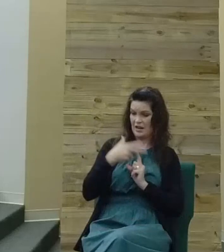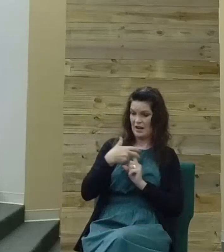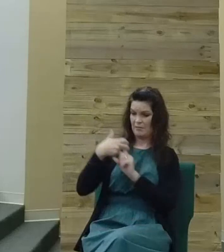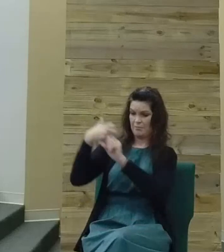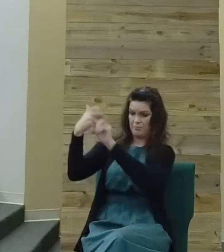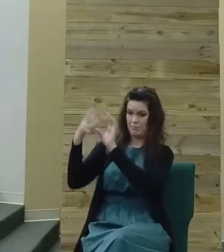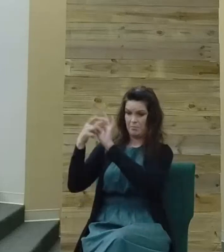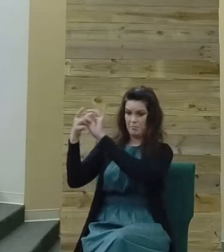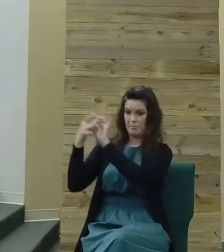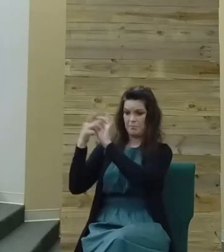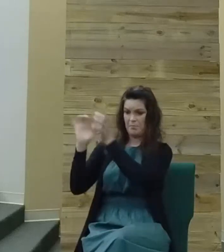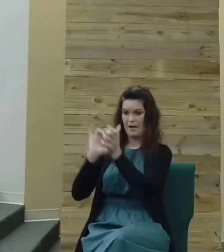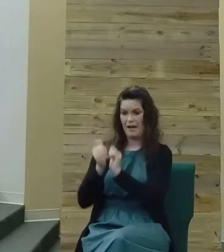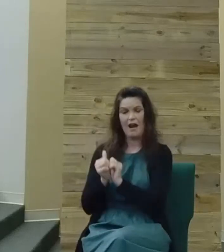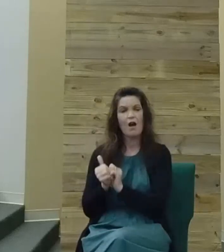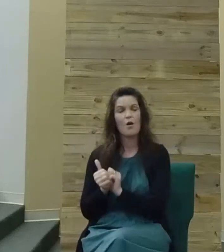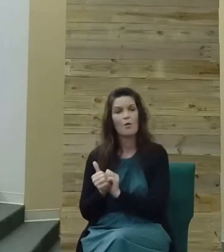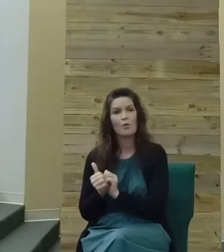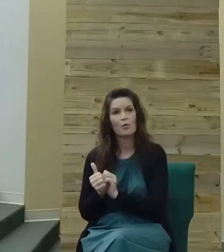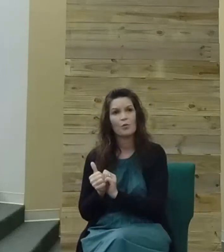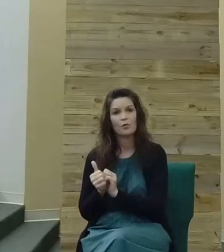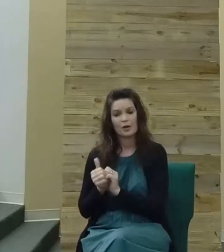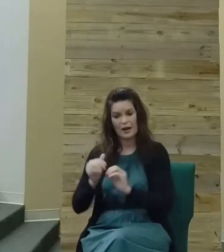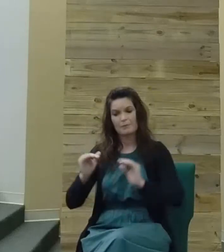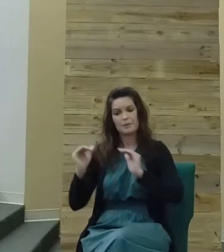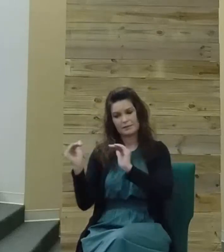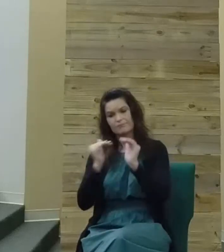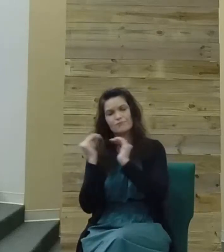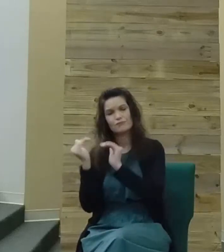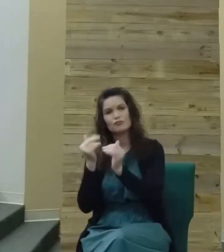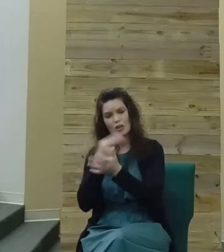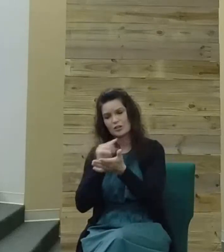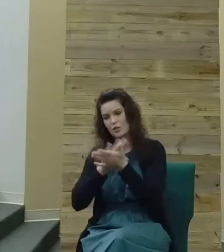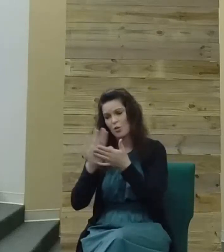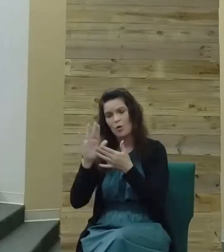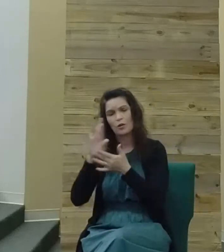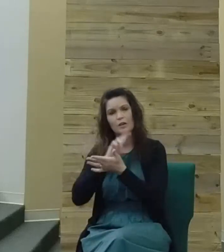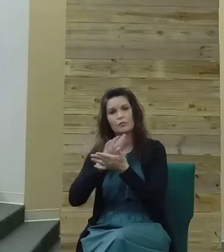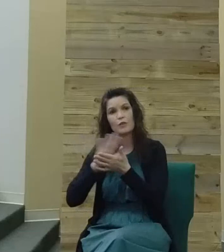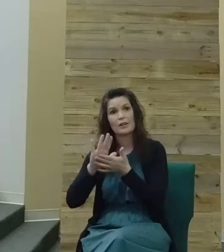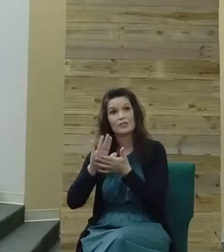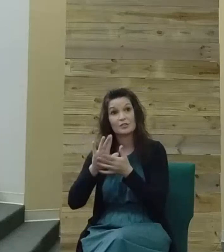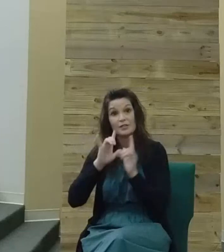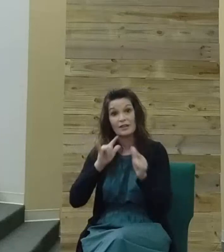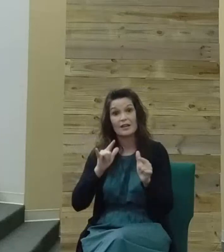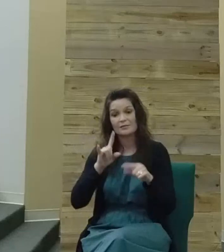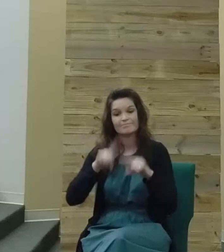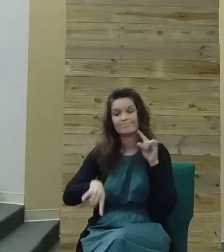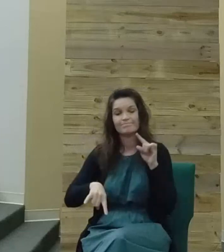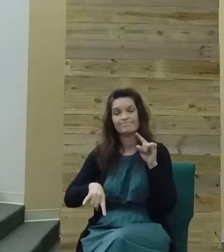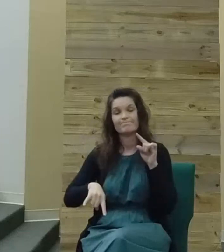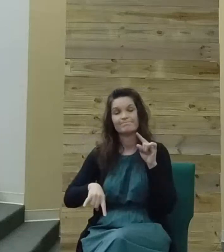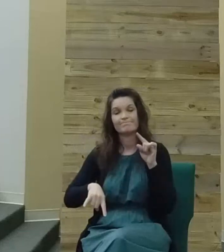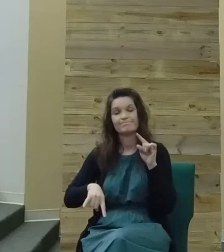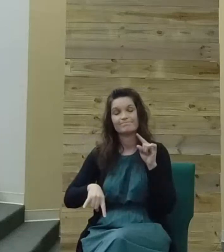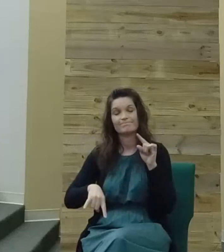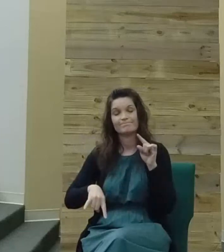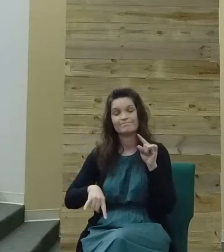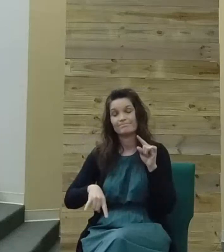and bring me back into a relationship with him and be just and holy and righteous? And the answer is, he